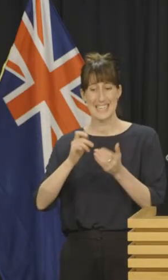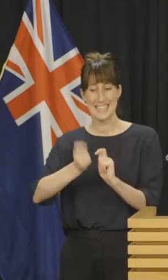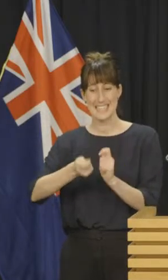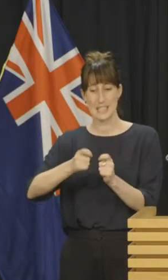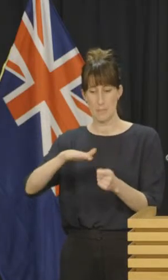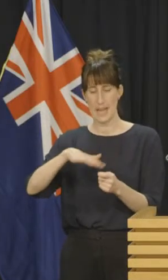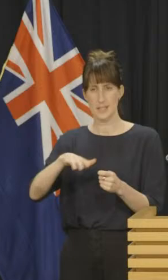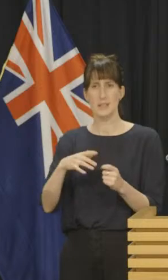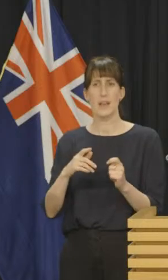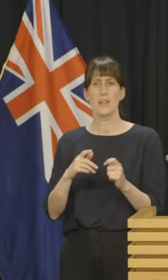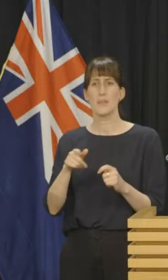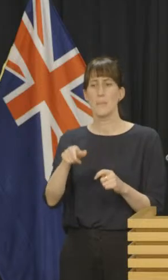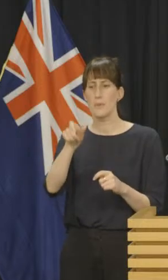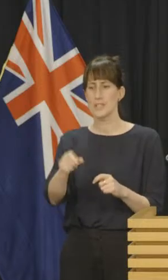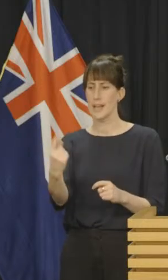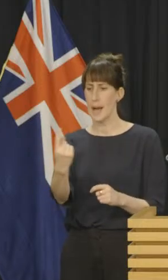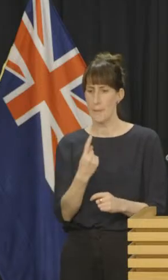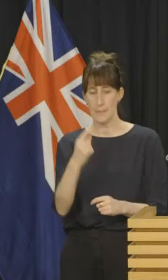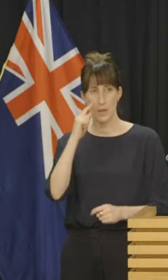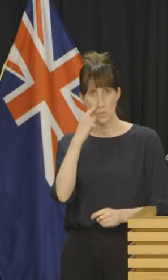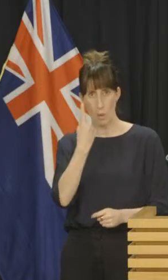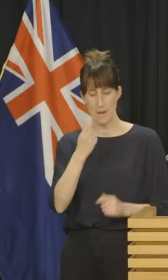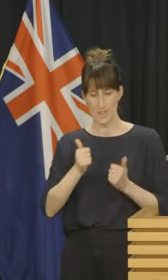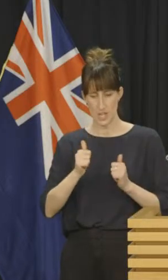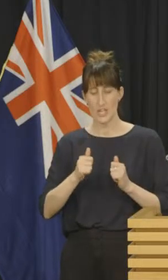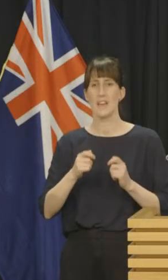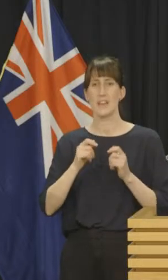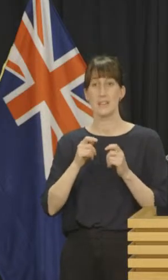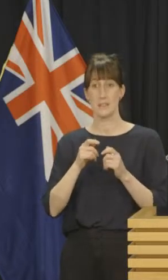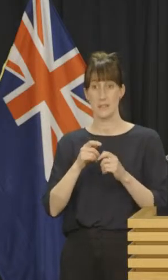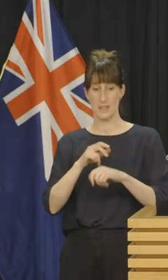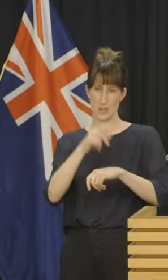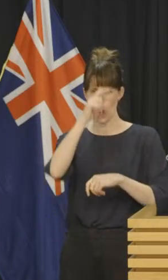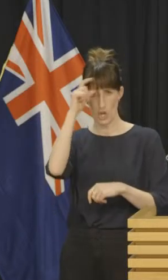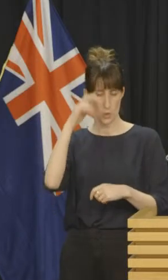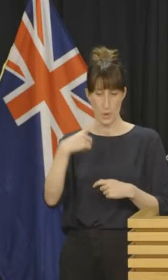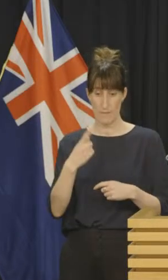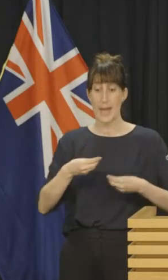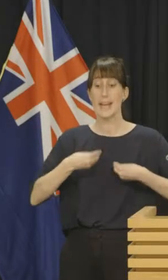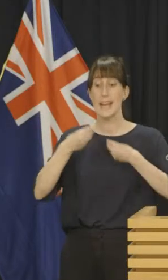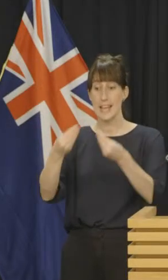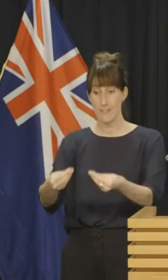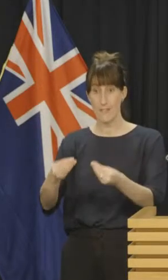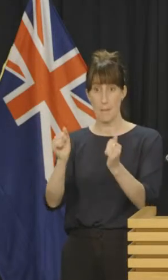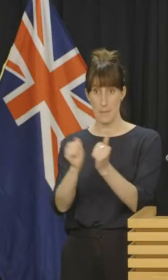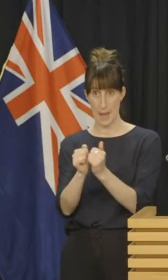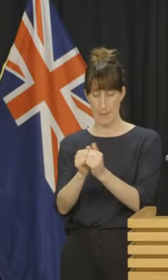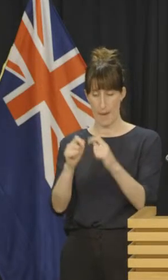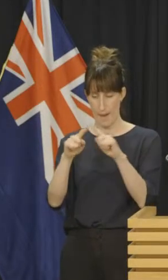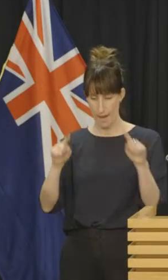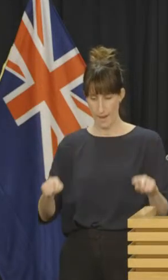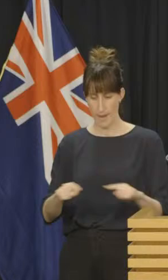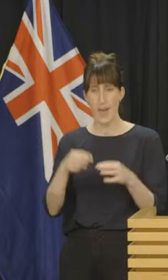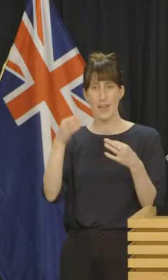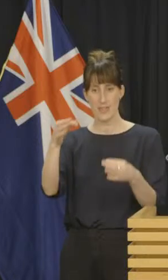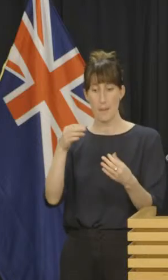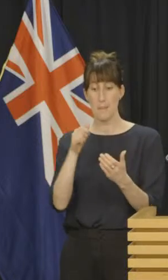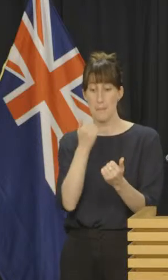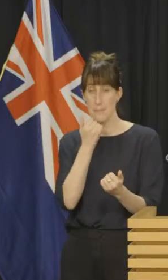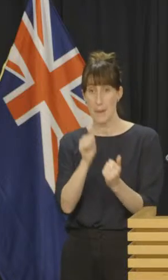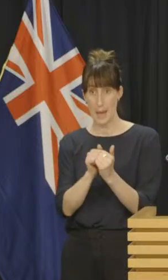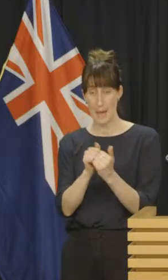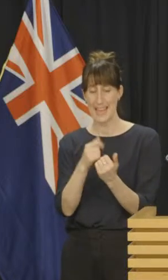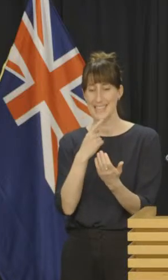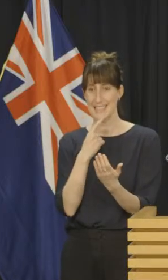must self-isolate until you get a negative result, which is not the case anymore. Yes, so I haven't had any... Has the